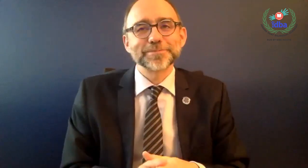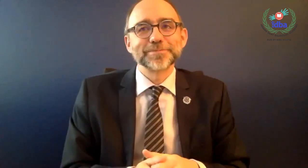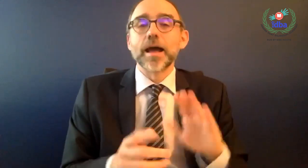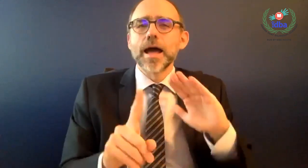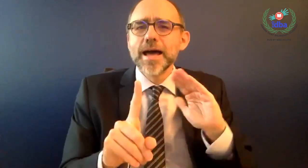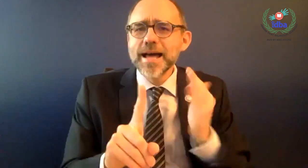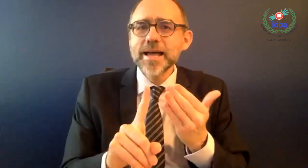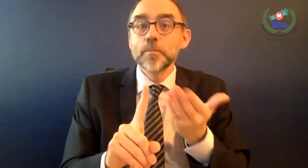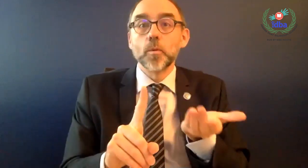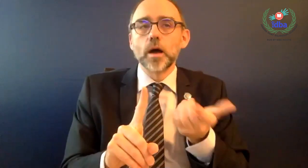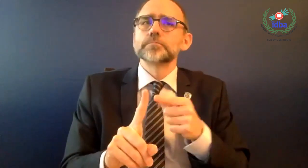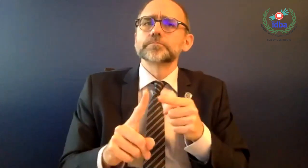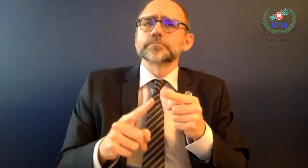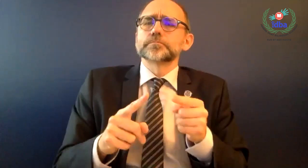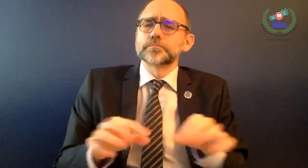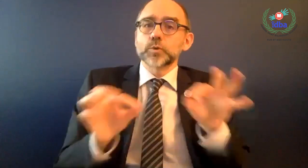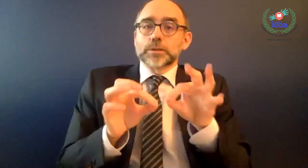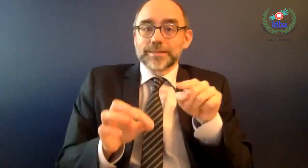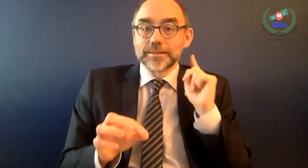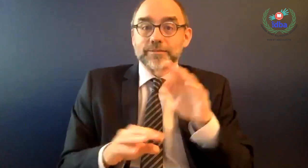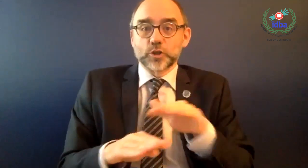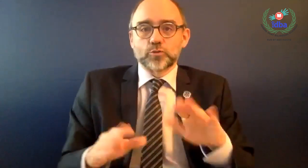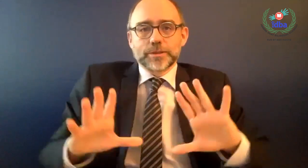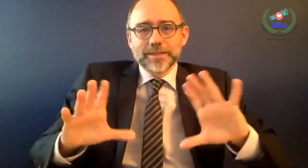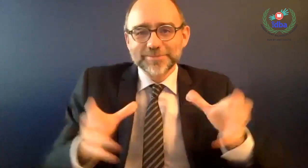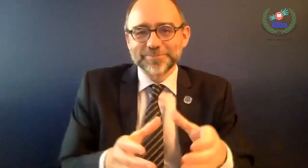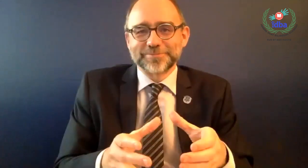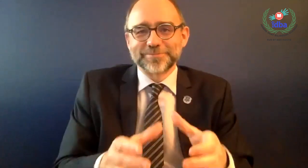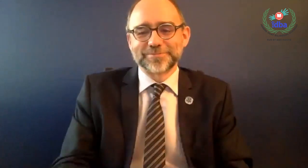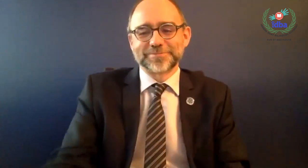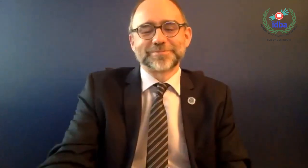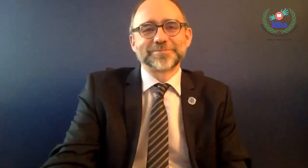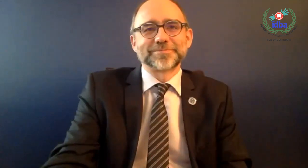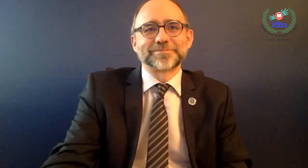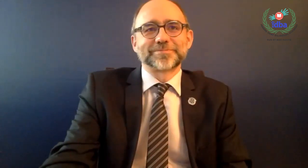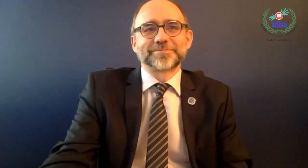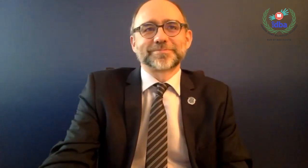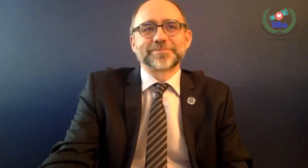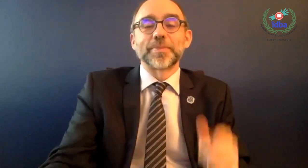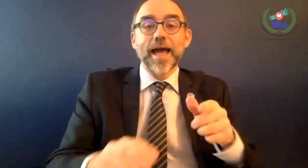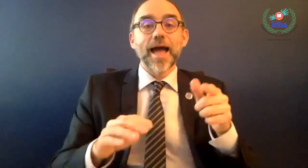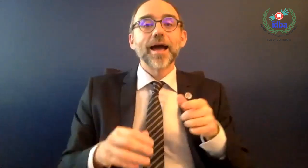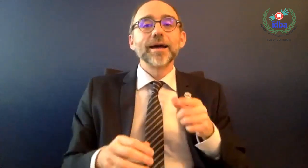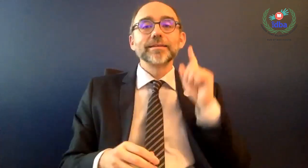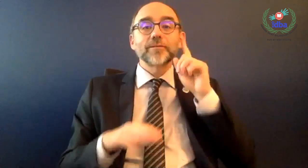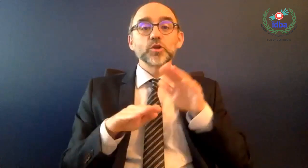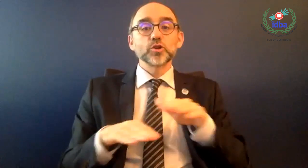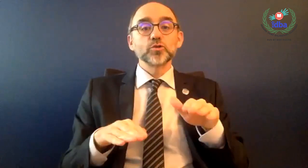to learn sign language, they will feel welcome because they also can learn sign language. So that will become a inclusive, a right